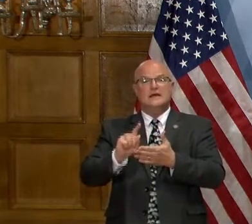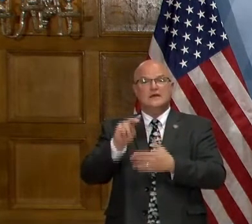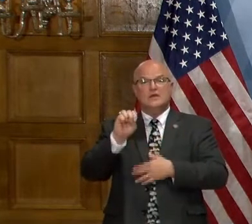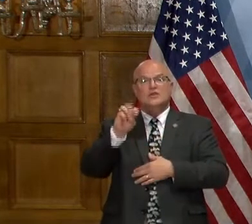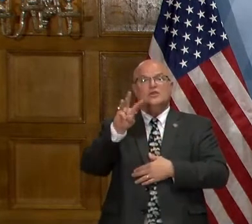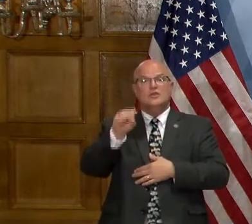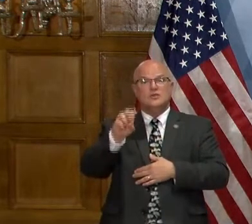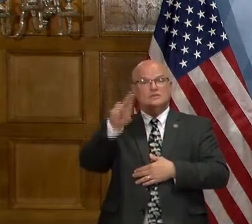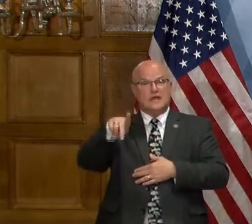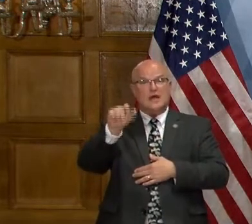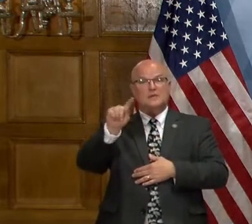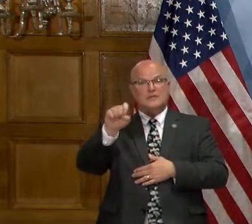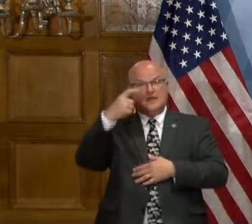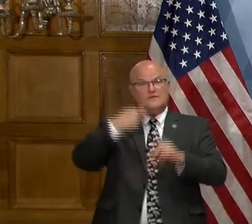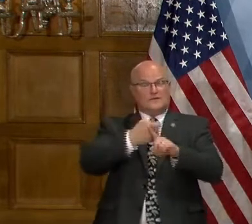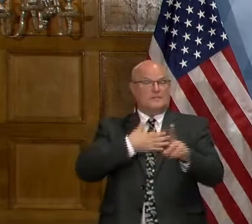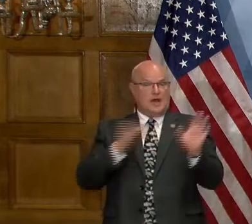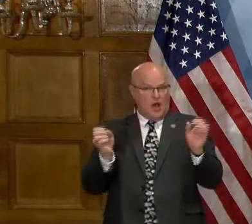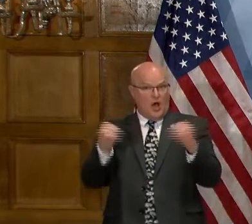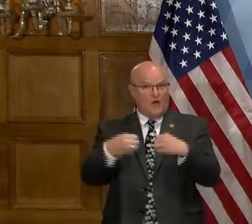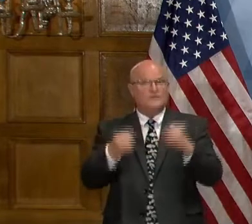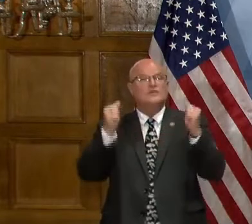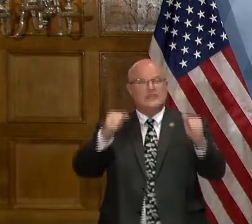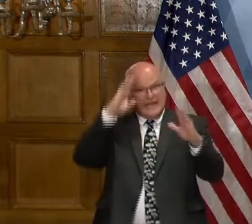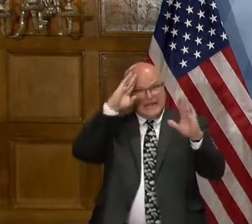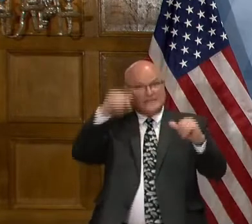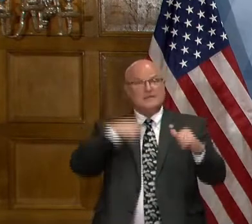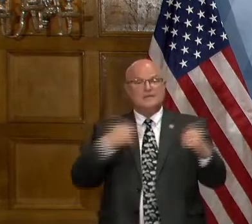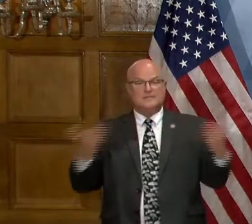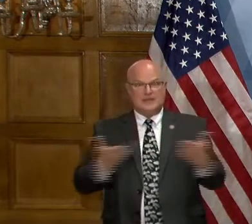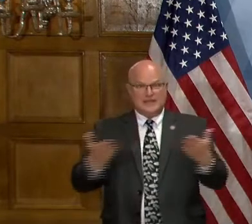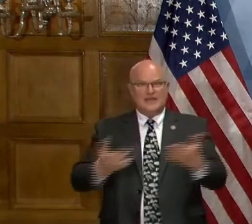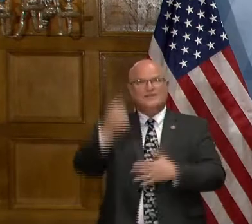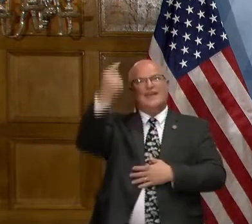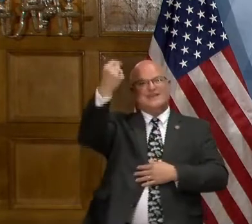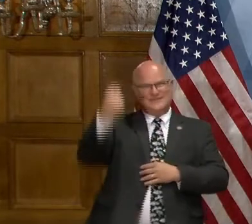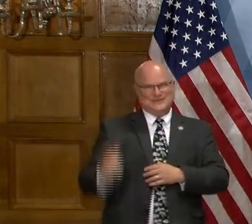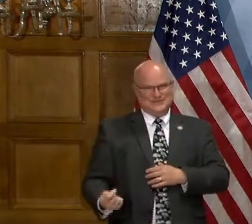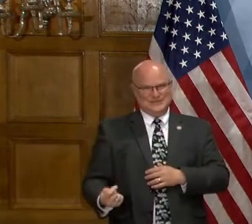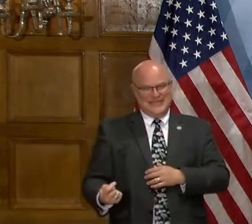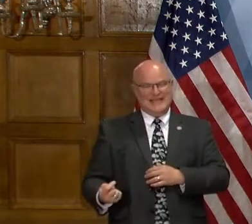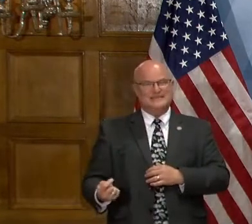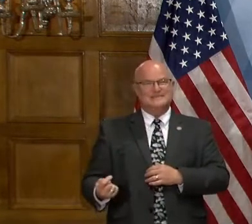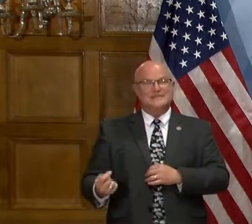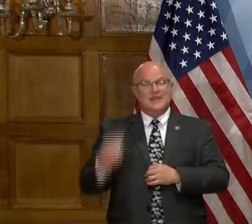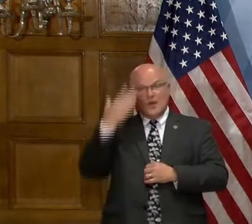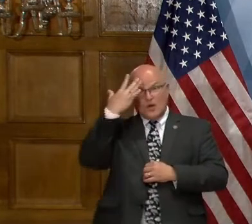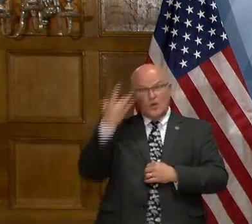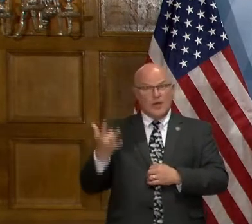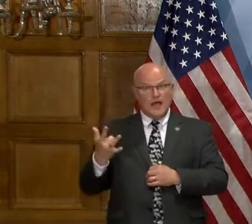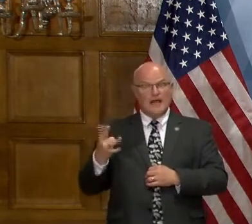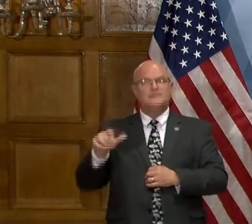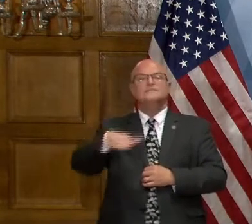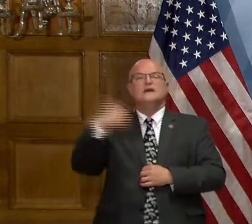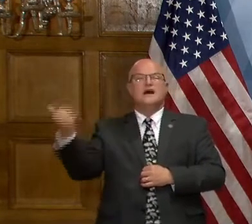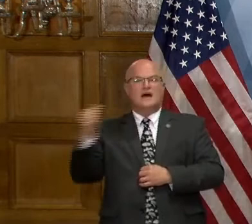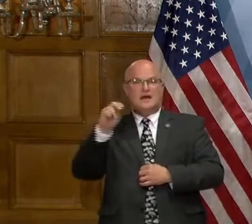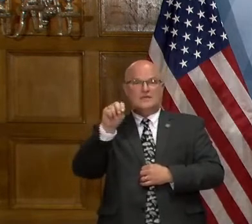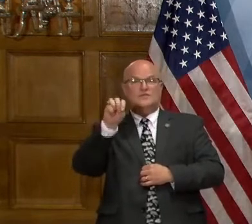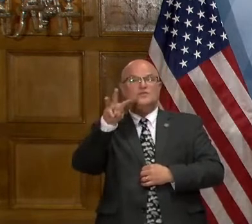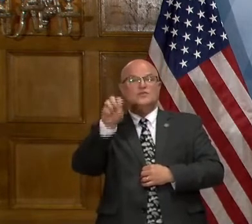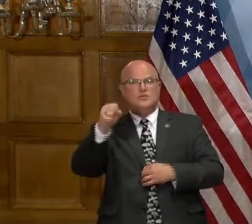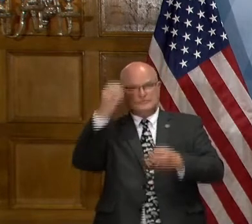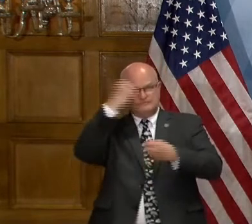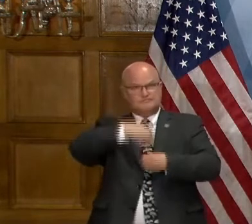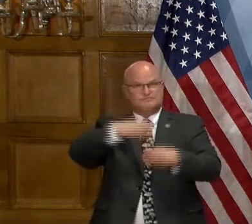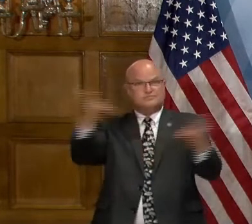news update from my office, so you can expect me to be here every Tuesday because there are other news to cover.